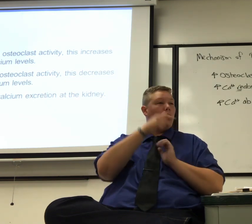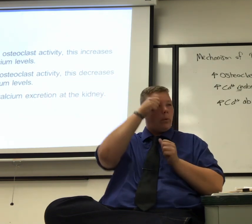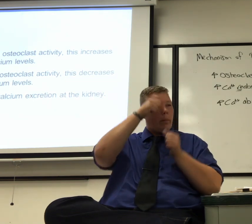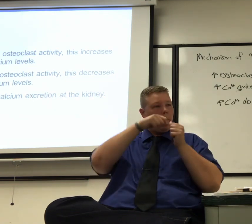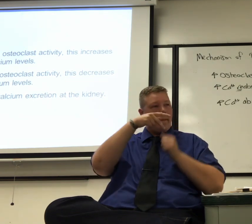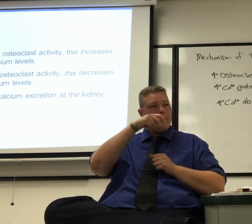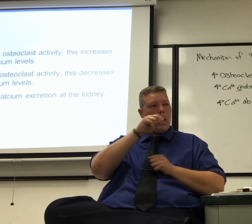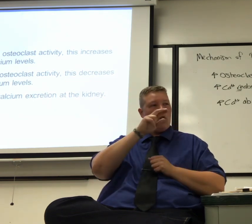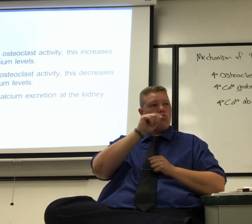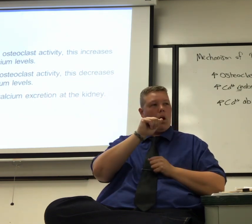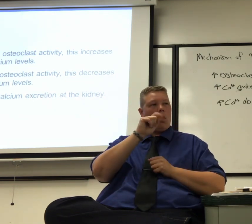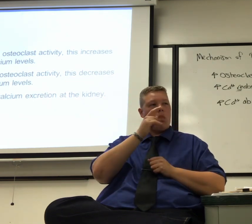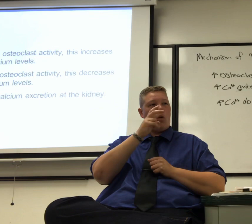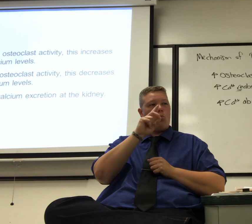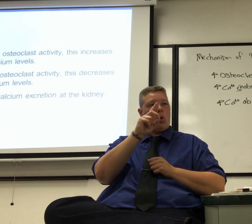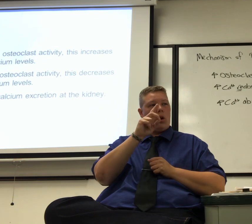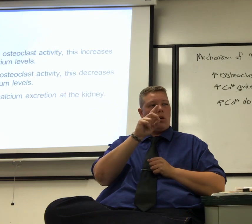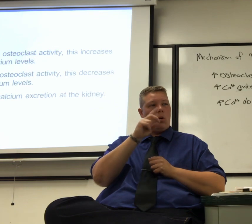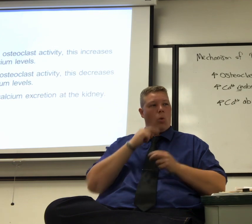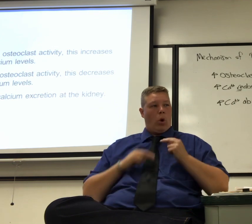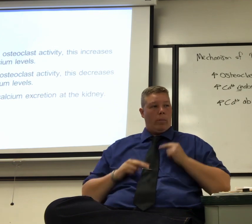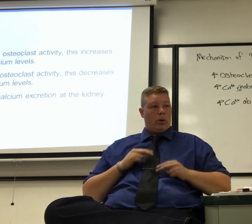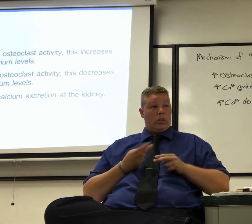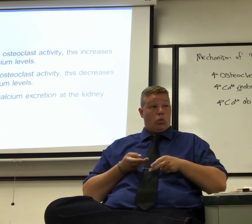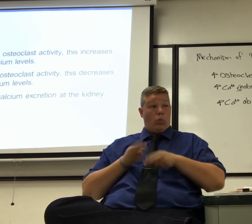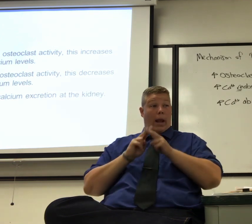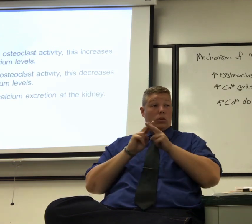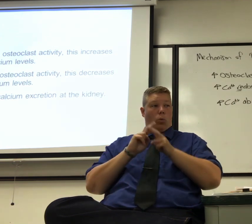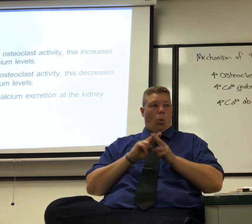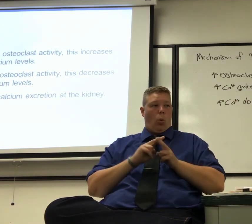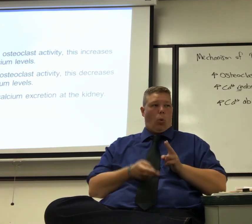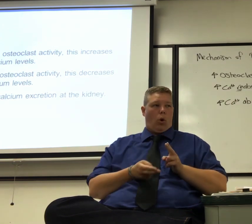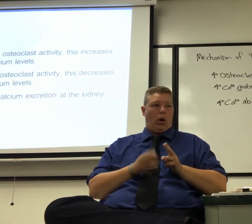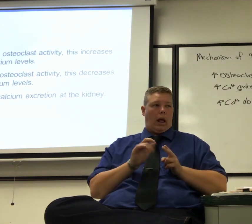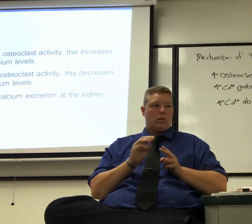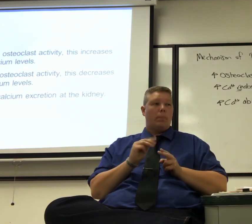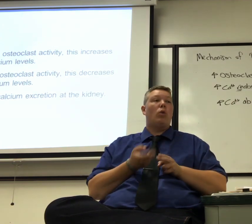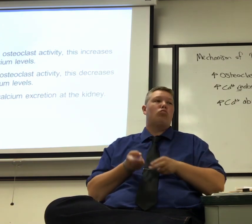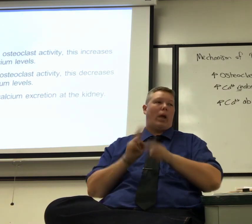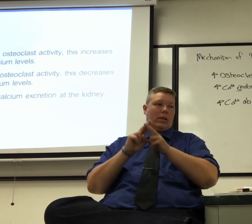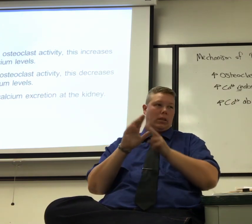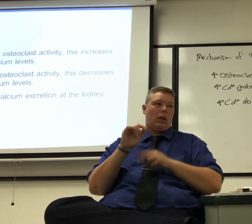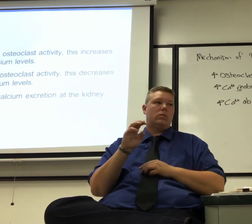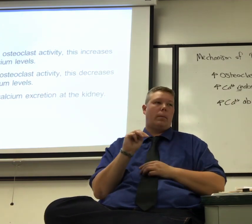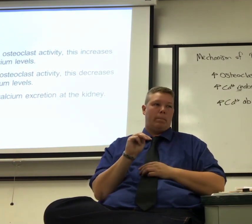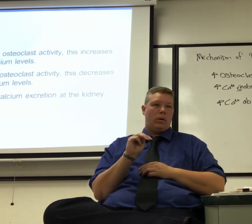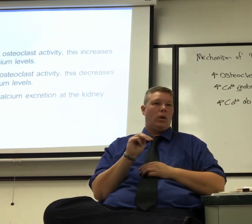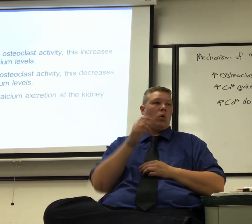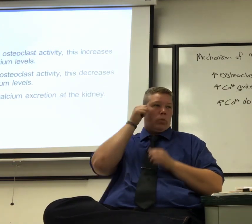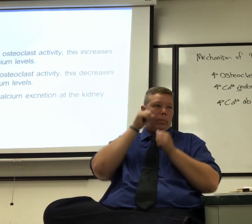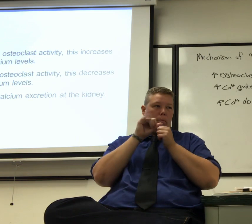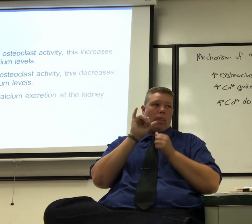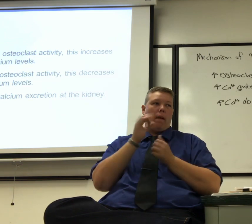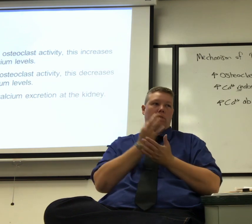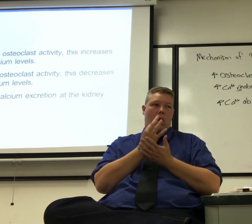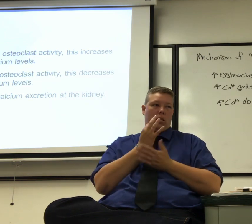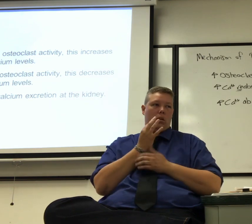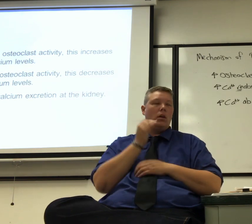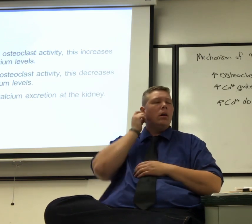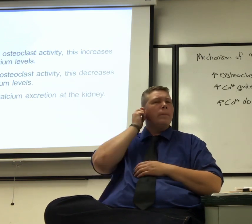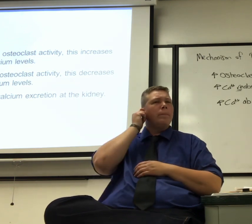grease your brain for a test coming up. For example, if you can remember parathyroid hormone, can you tell me, does it